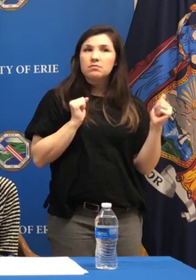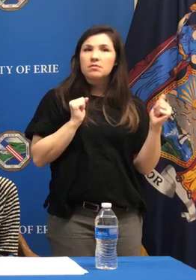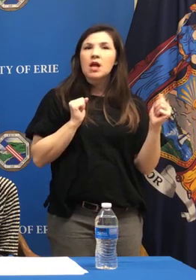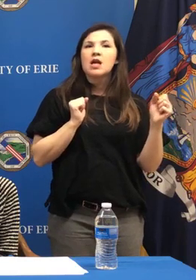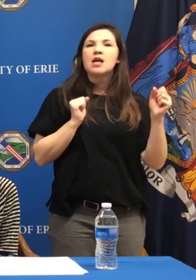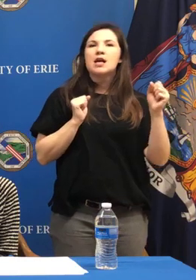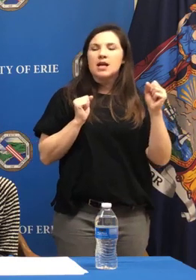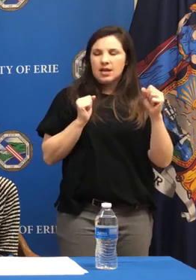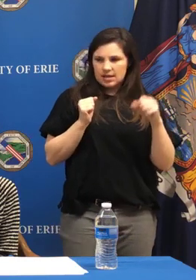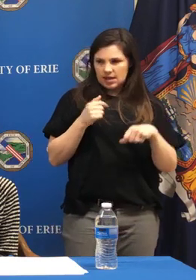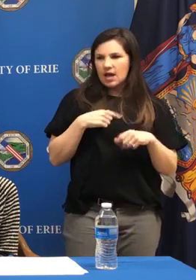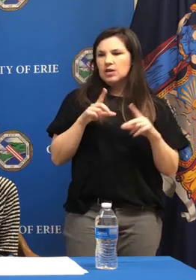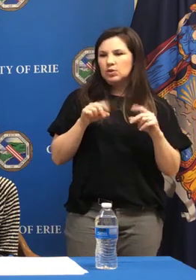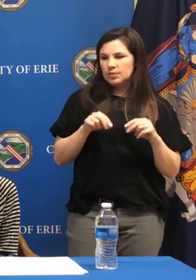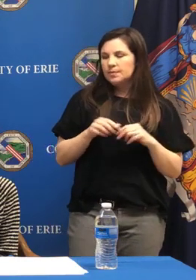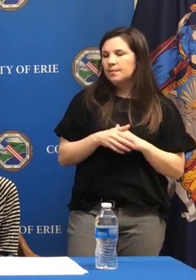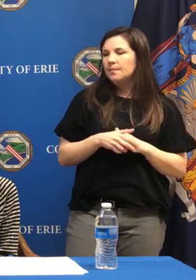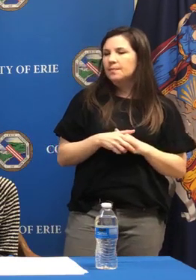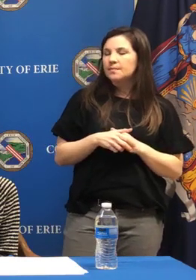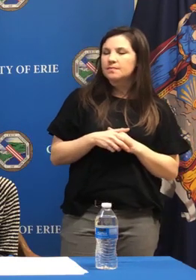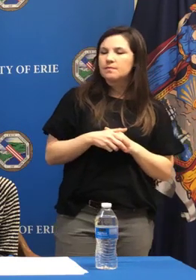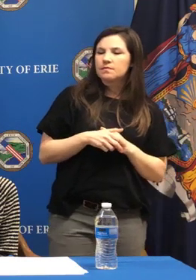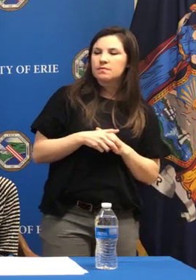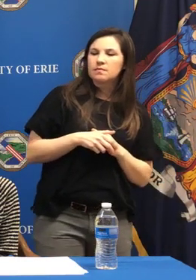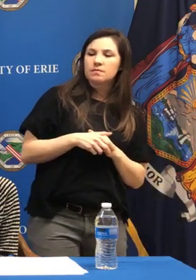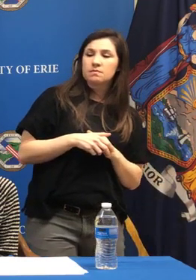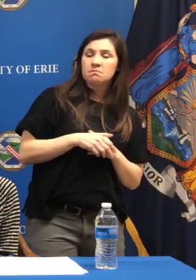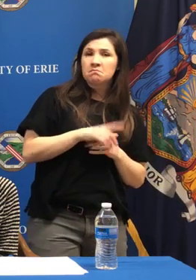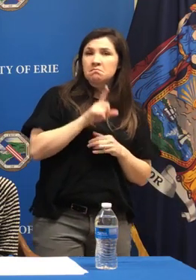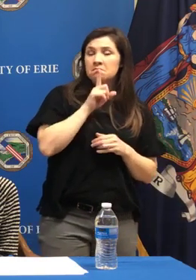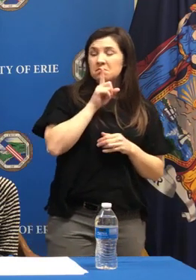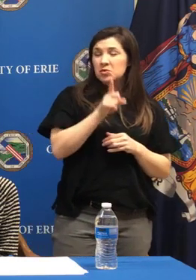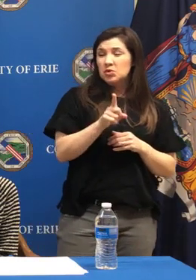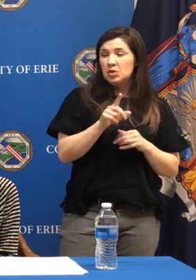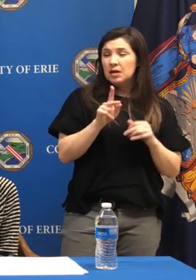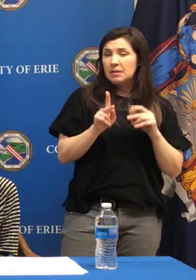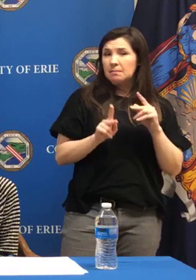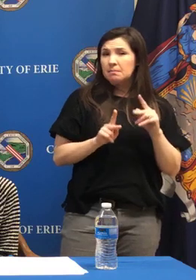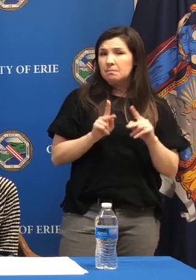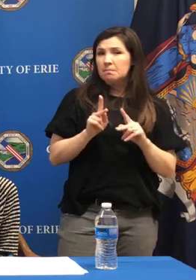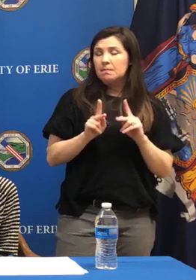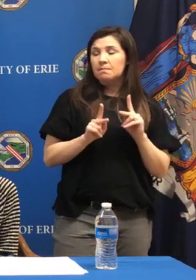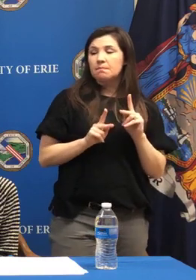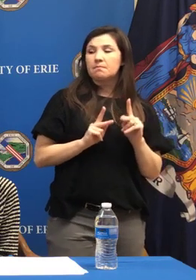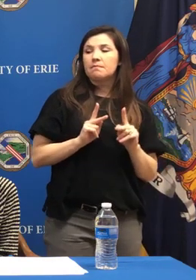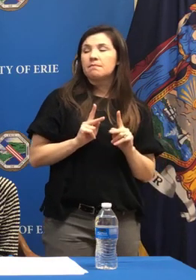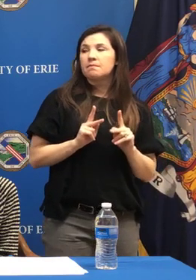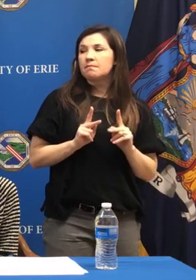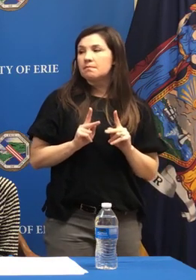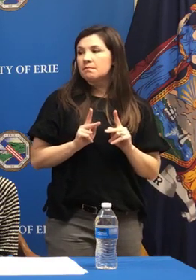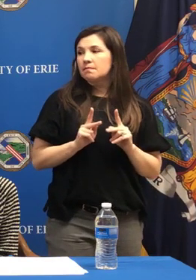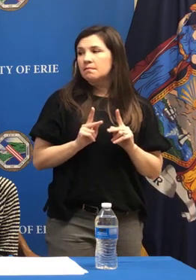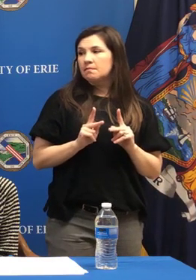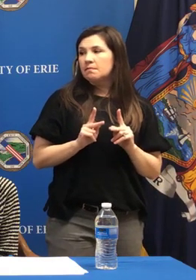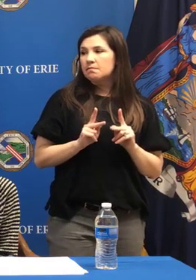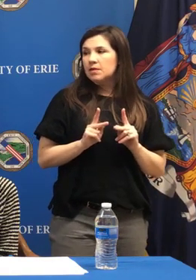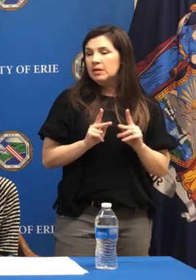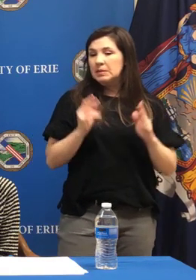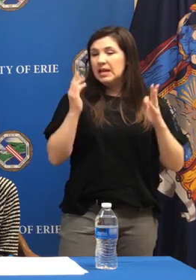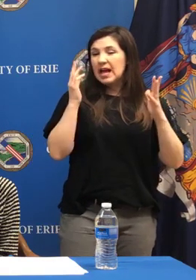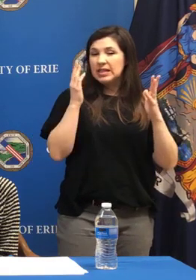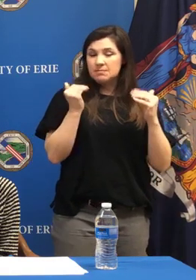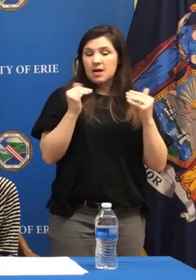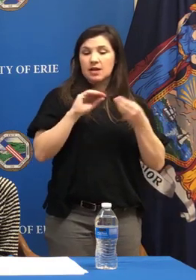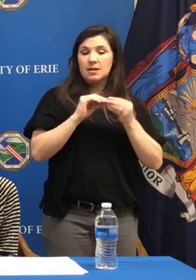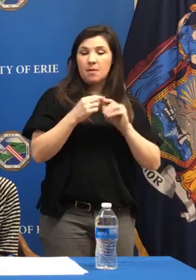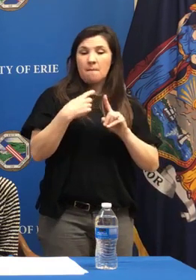Yeah, I do. Should people be bracing themselves for a rapid jump up in positive